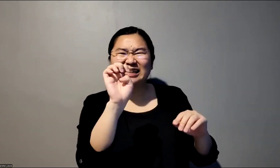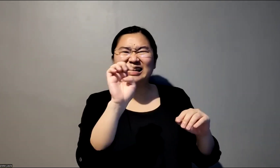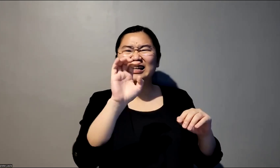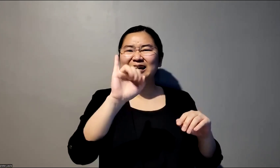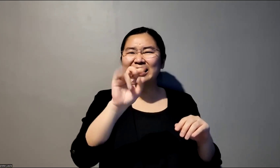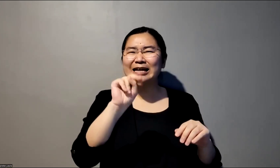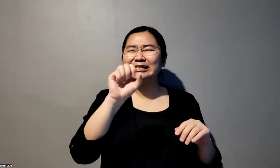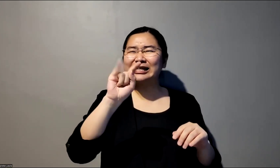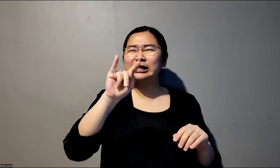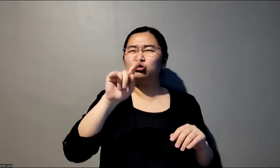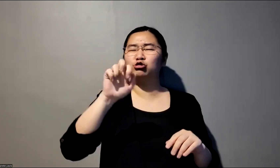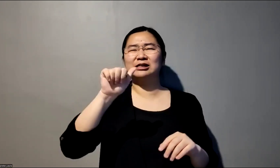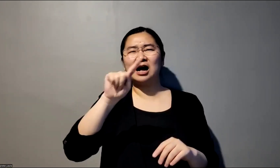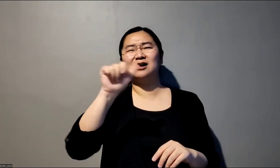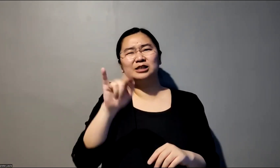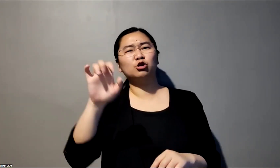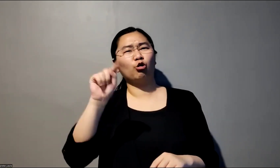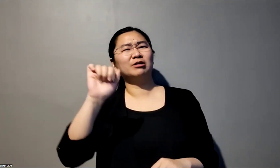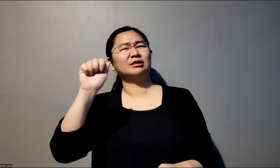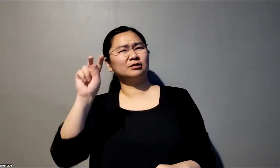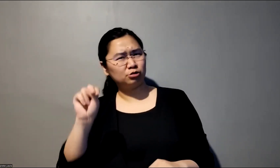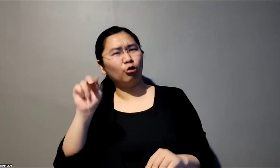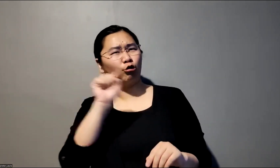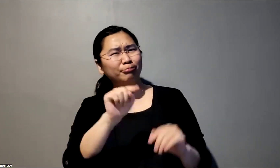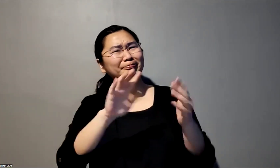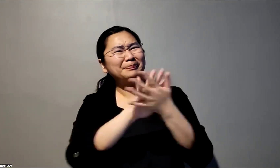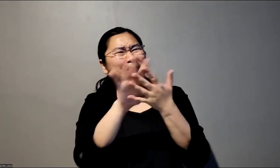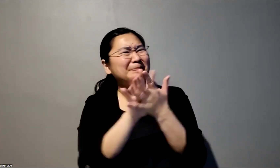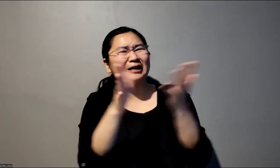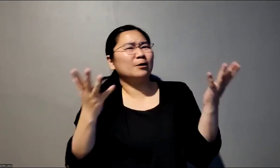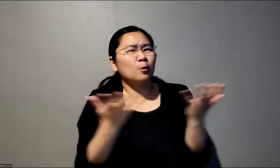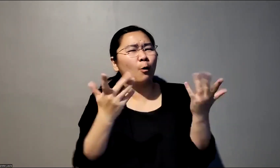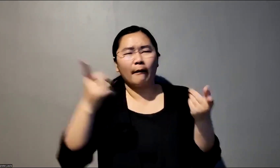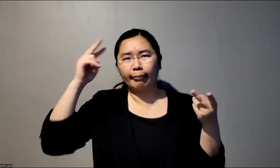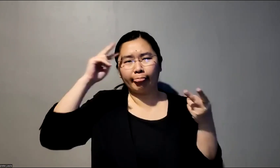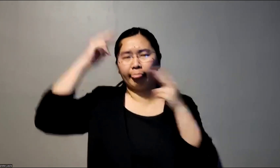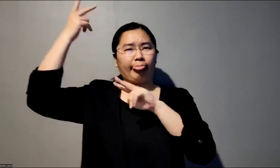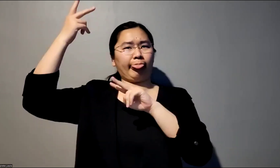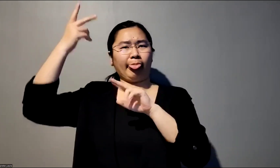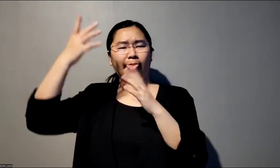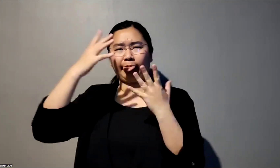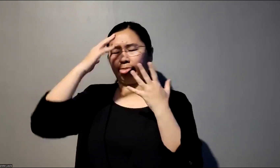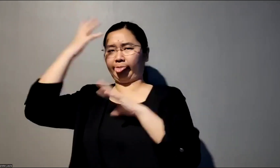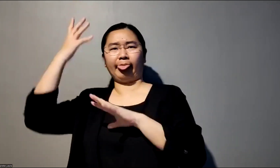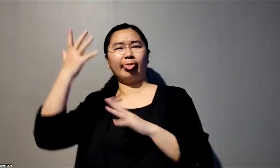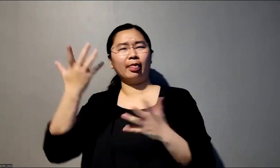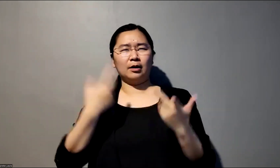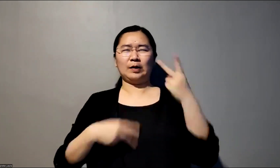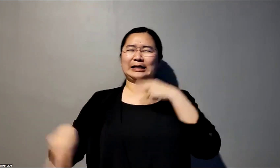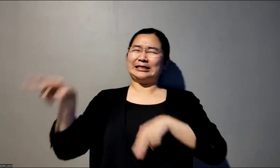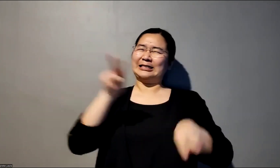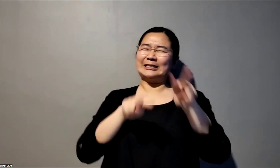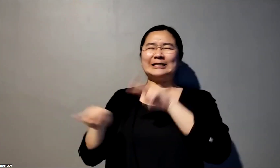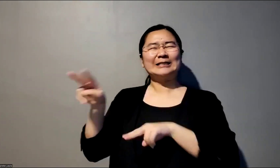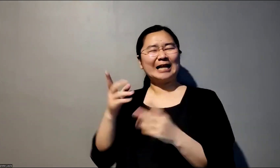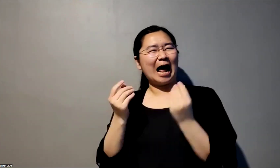you analyze these supported in some countries deinstitutionalization process, you will find